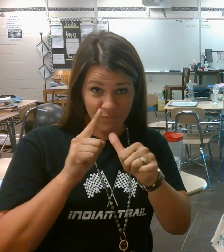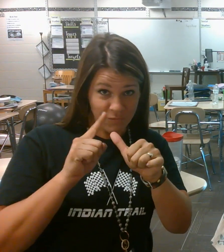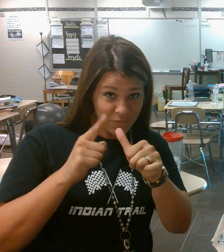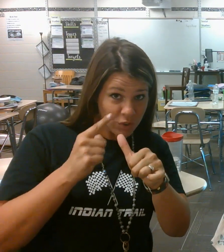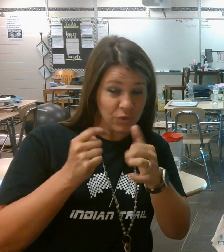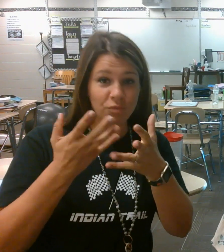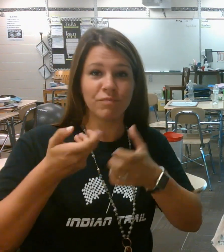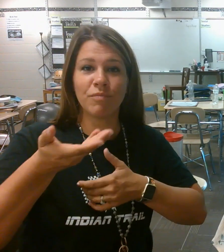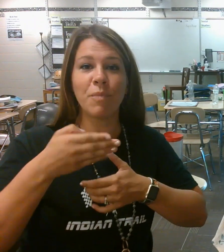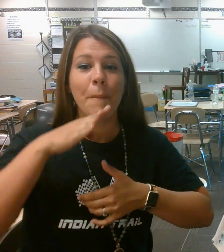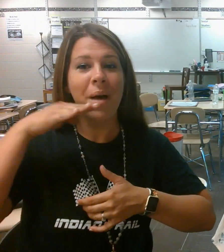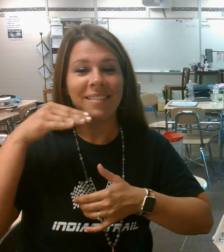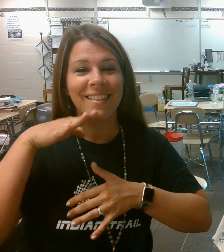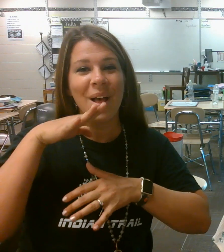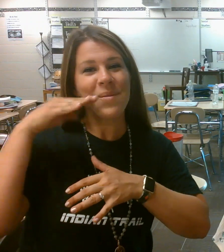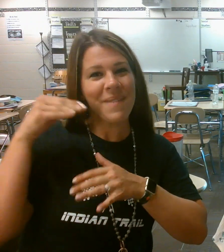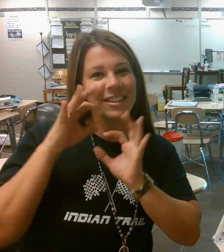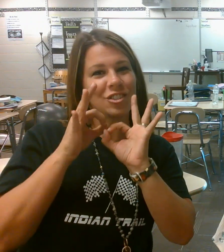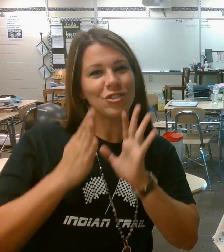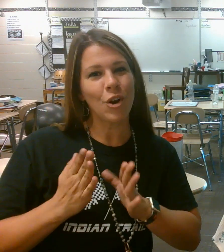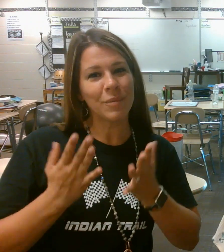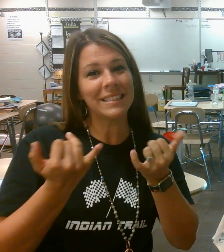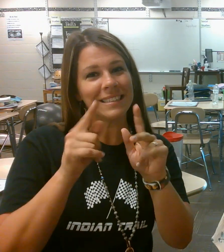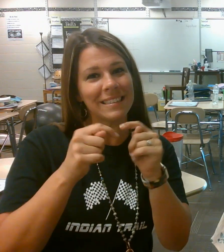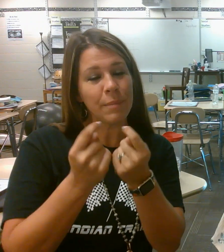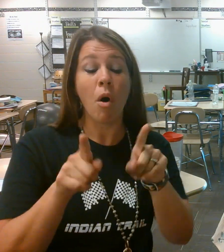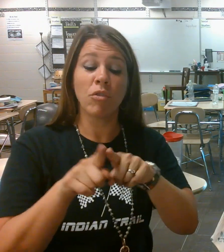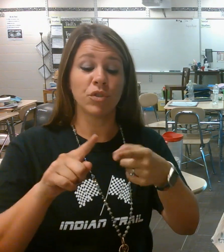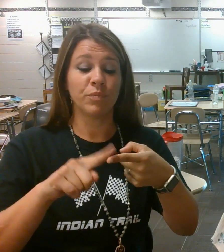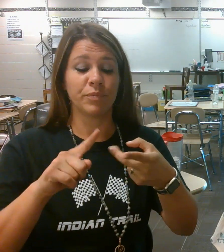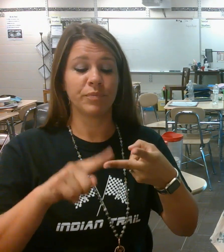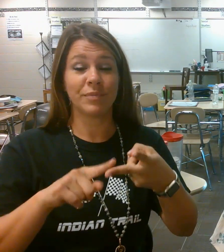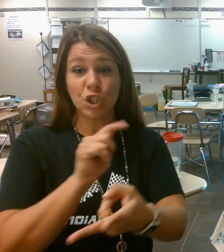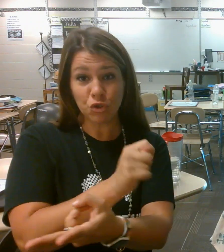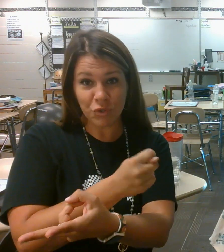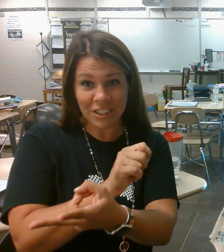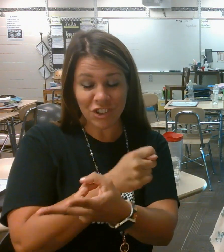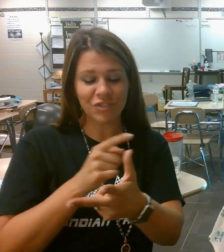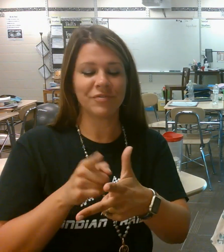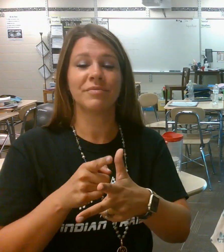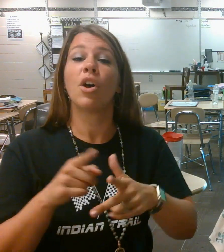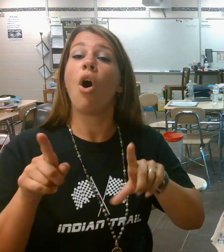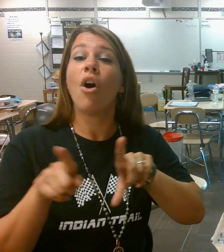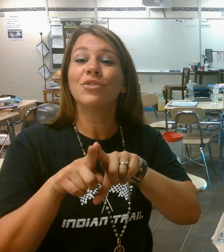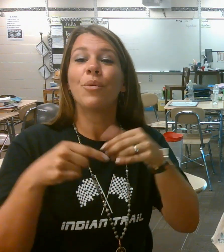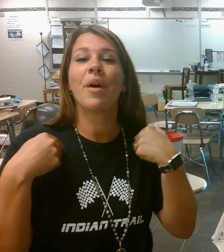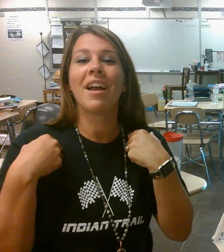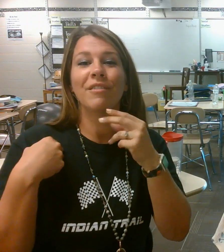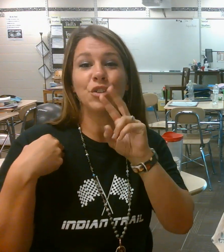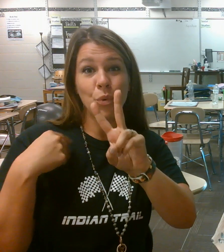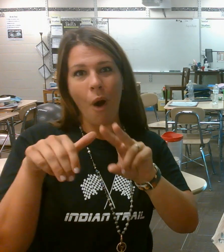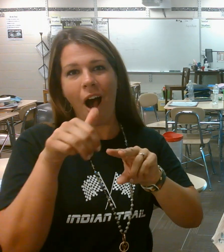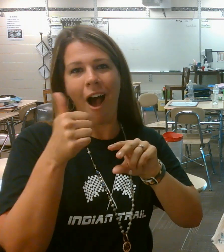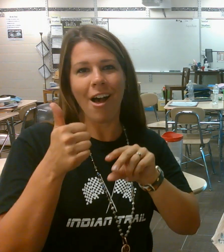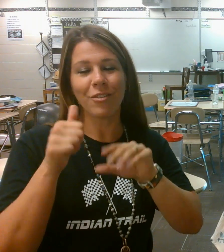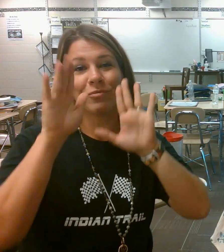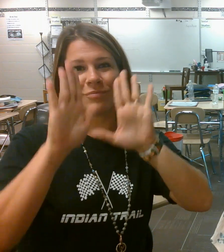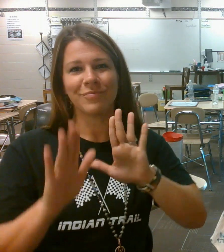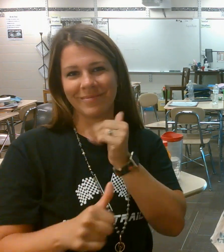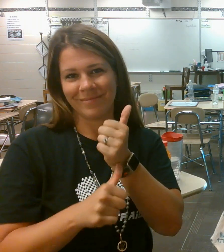the interpreters on our team, as well as Miss Trish, who's another interpreter. And we have two other fabulous assistants, Miss